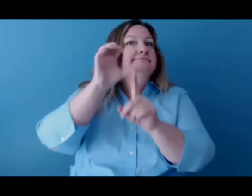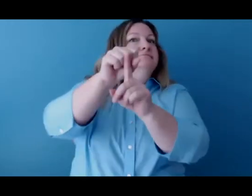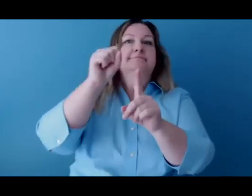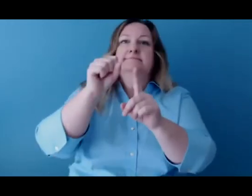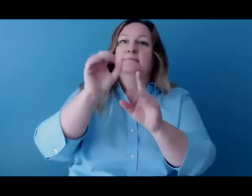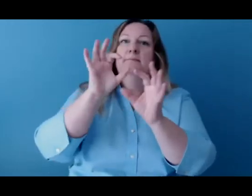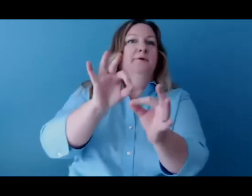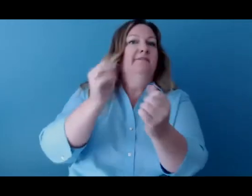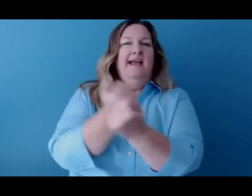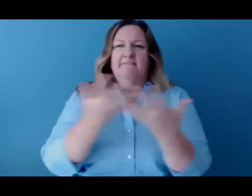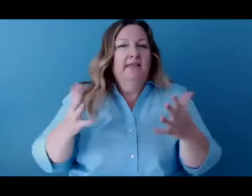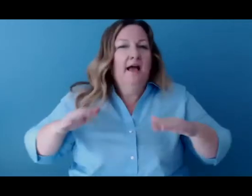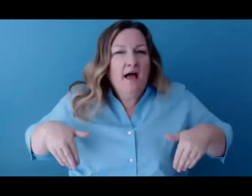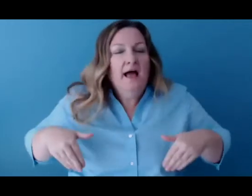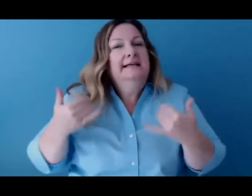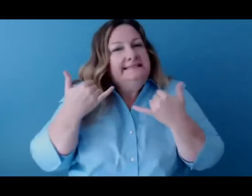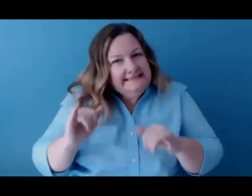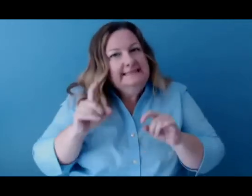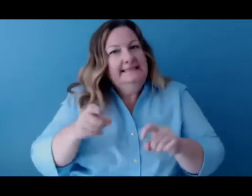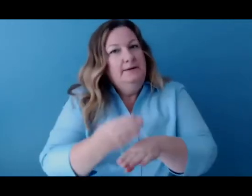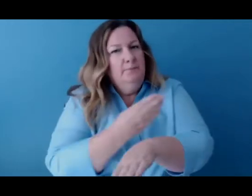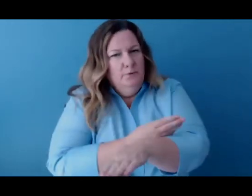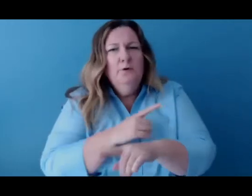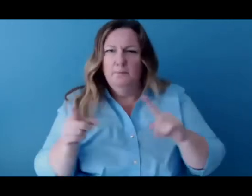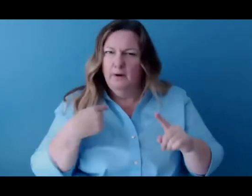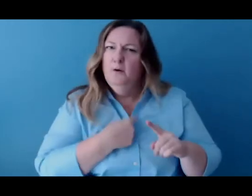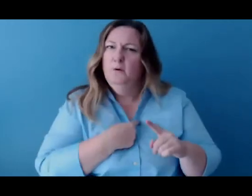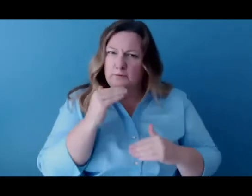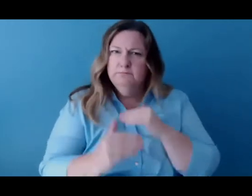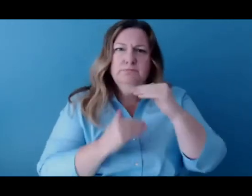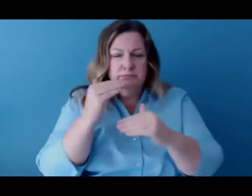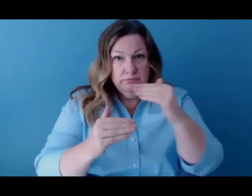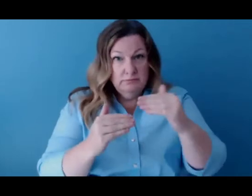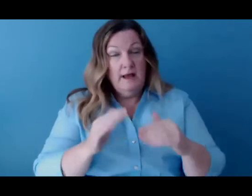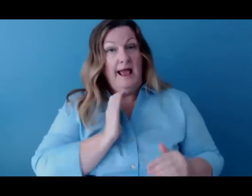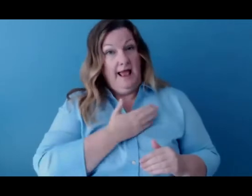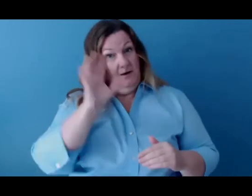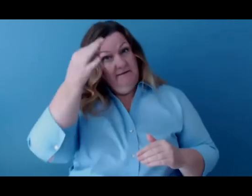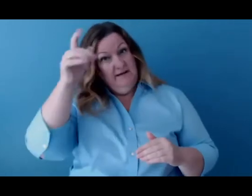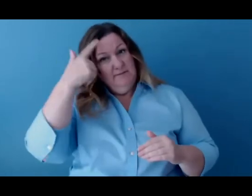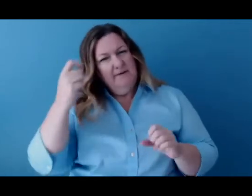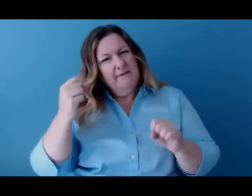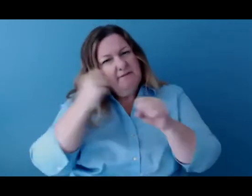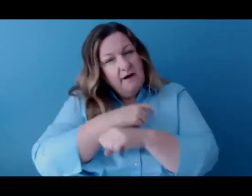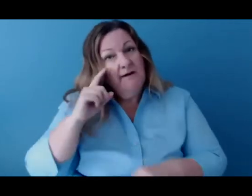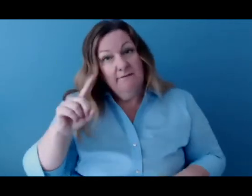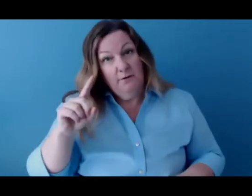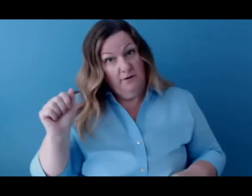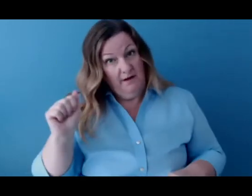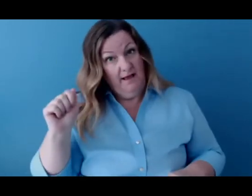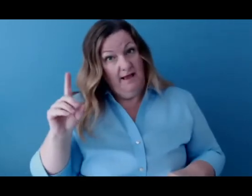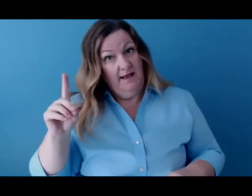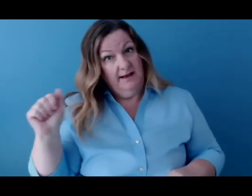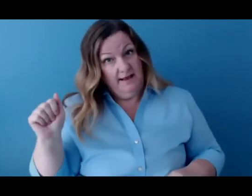improve, We've got a federal delegation that fought for the American Disabilities Act, and most recently putting in a 3-digit